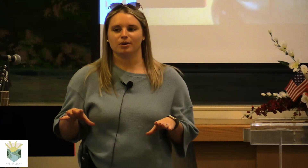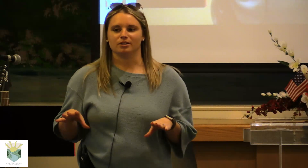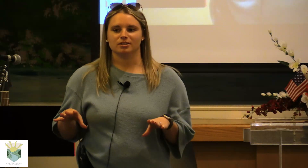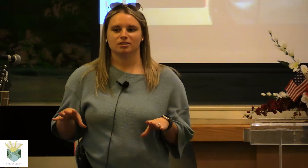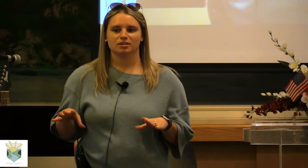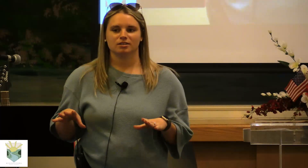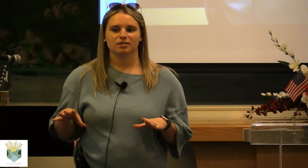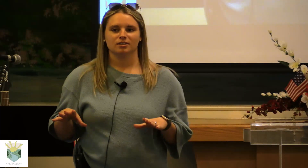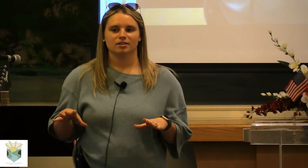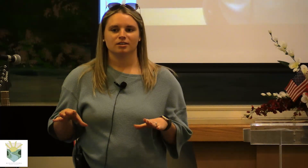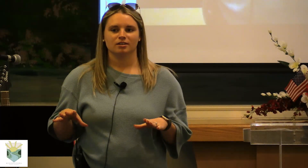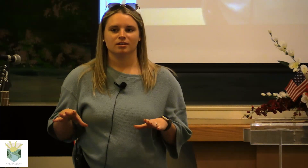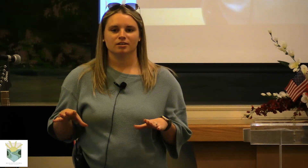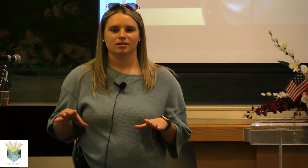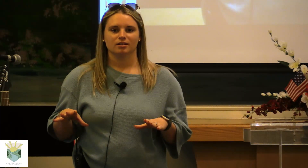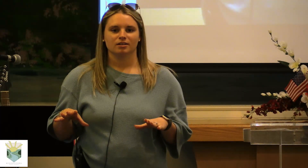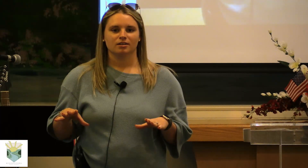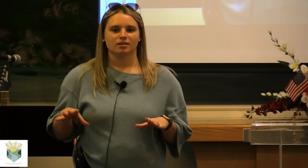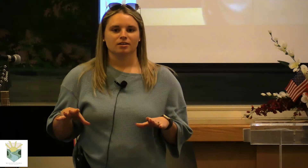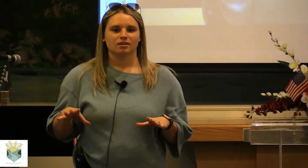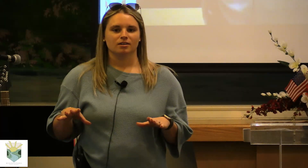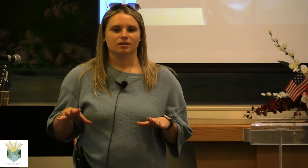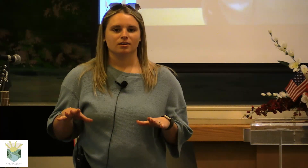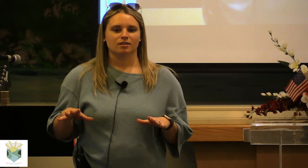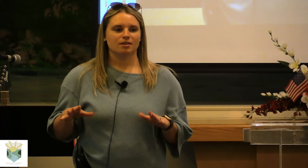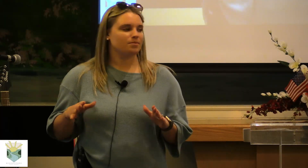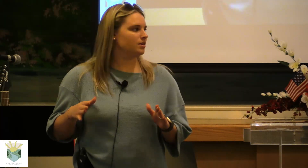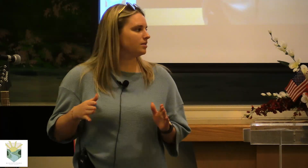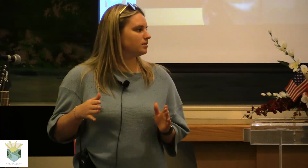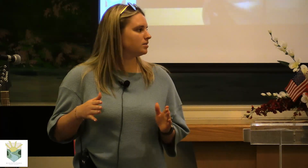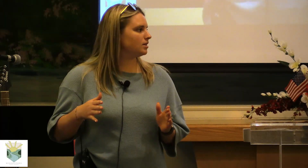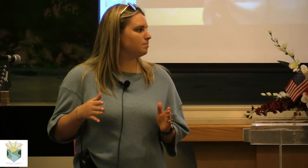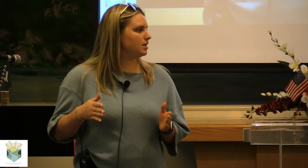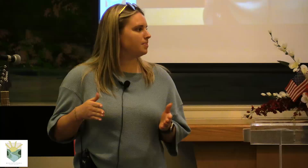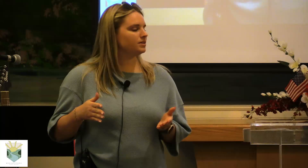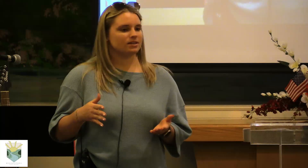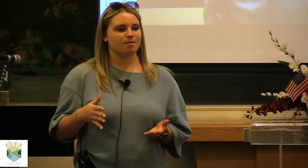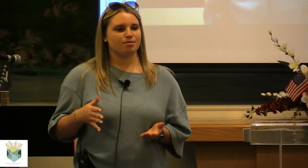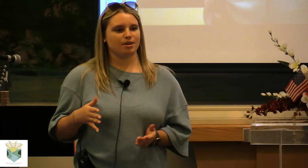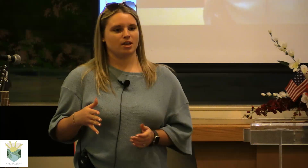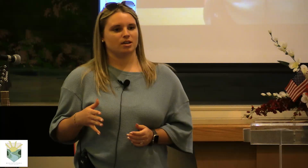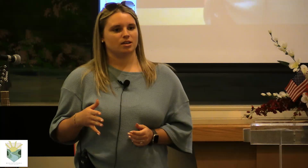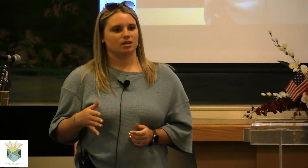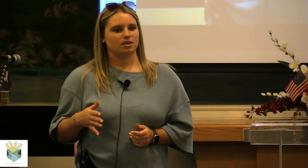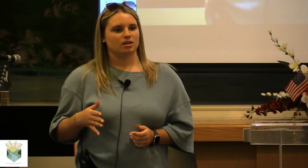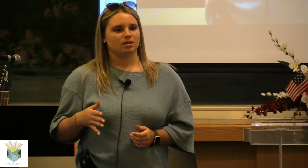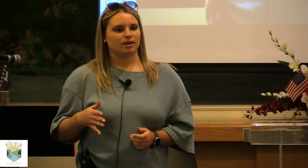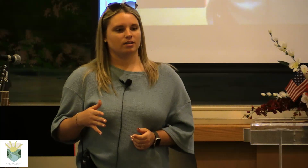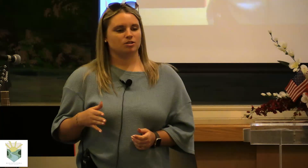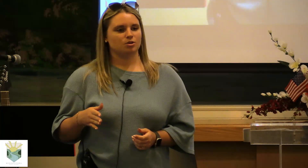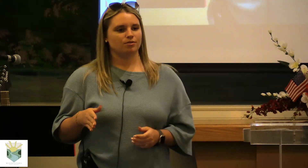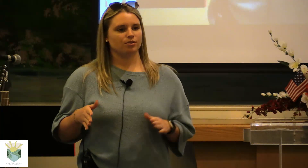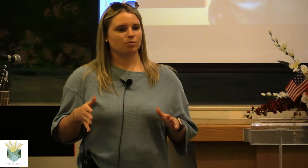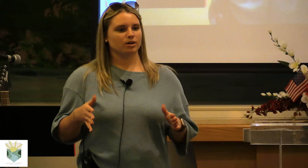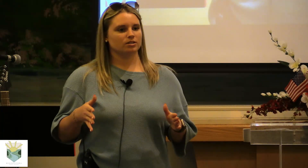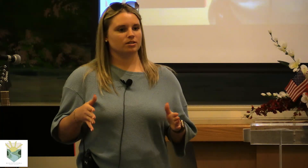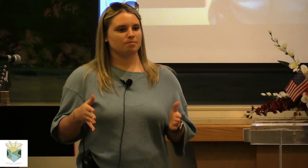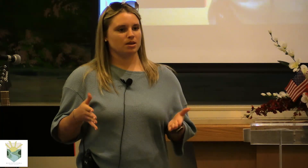words Like dear and dear, or that mean the same thing? Like two different words that mean the